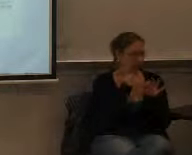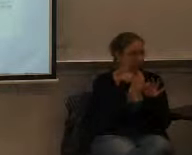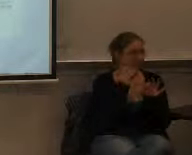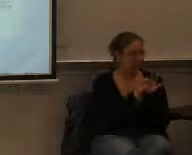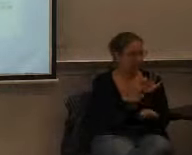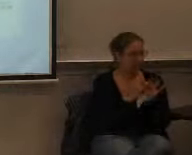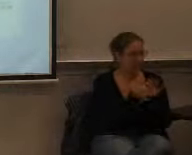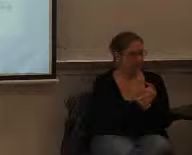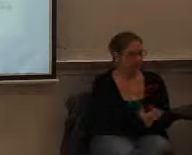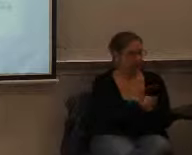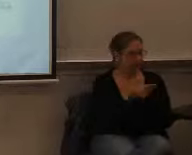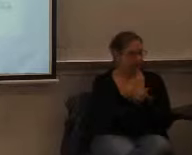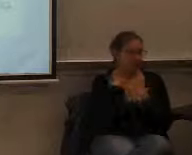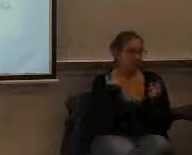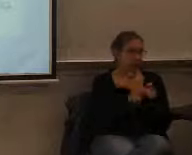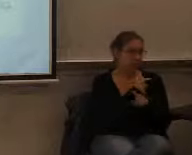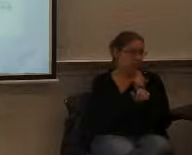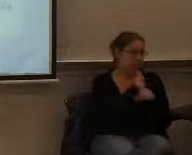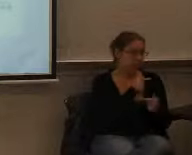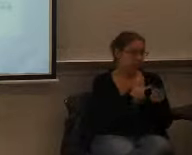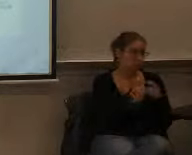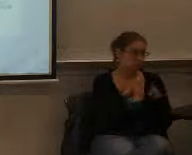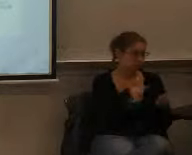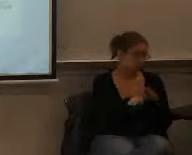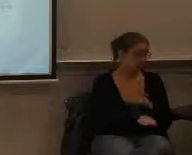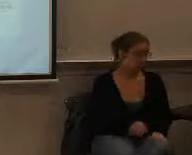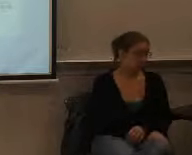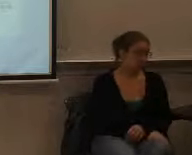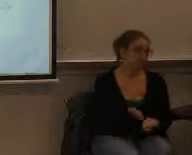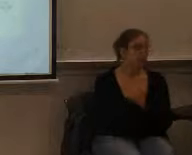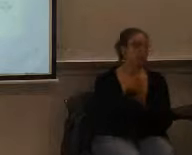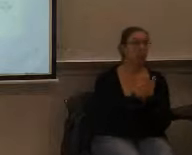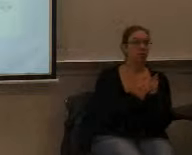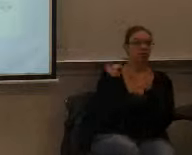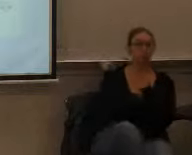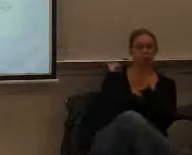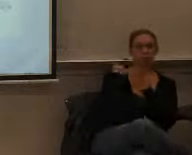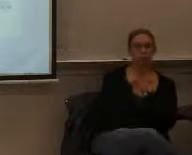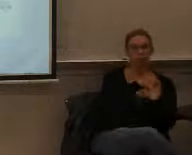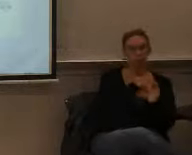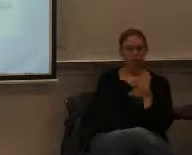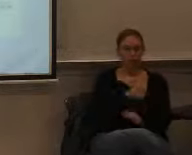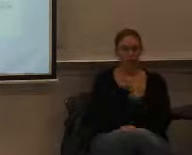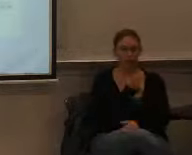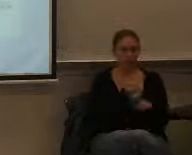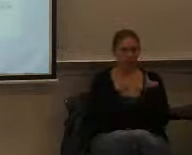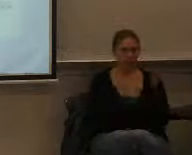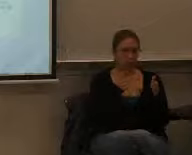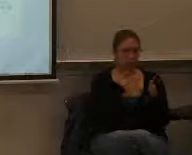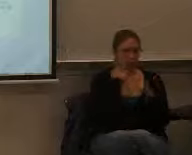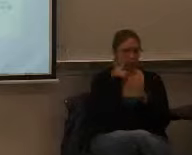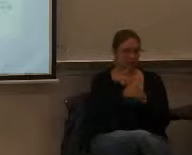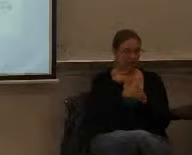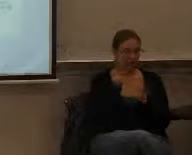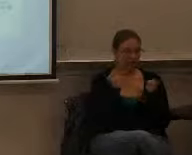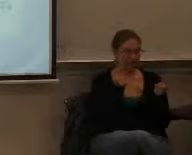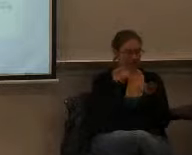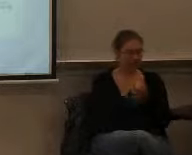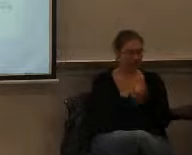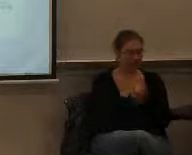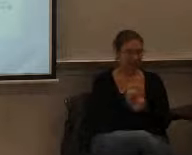have fairly complex responses to behavior. Some of those then, now we've got a couple of different ways we've seen them mediate